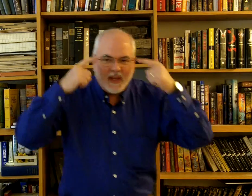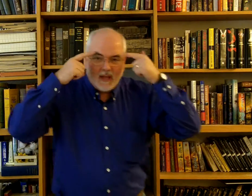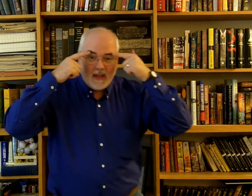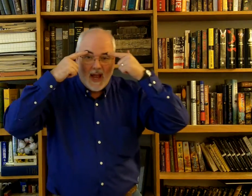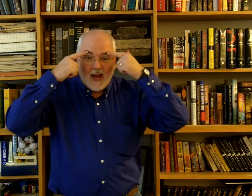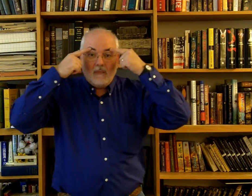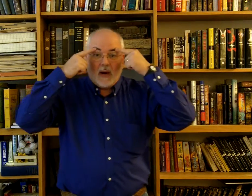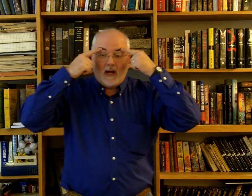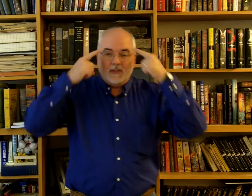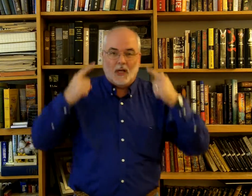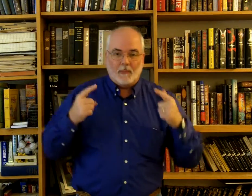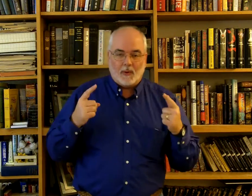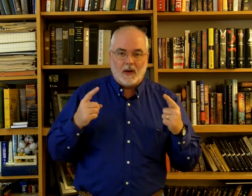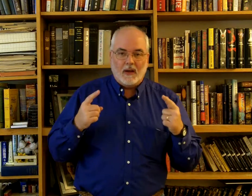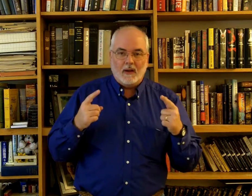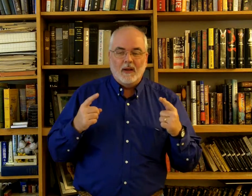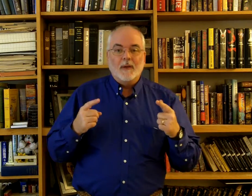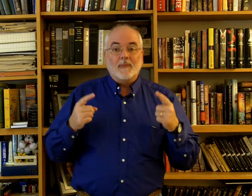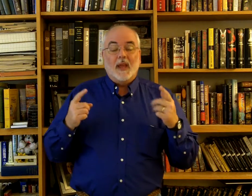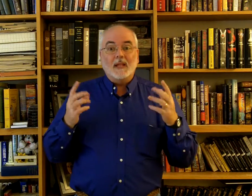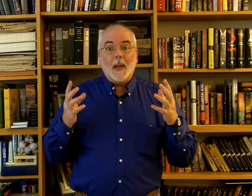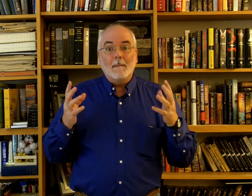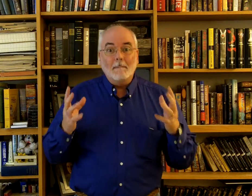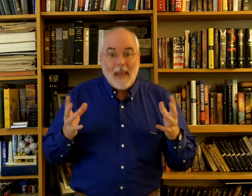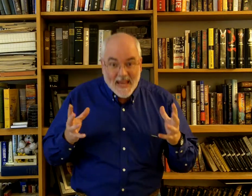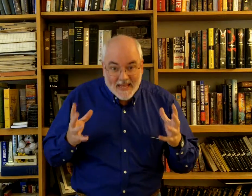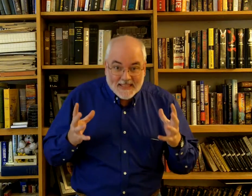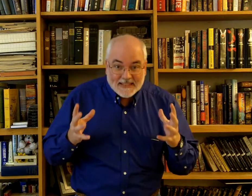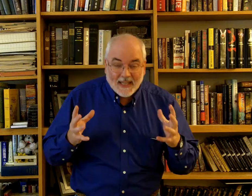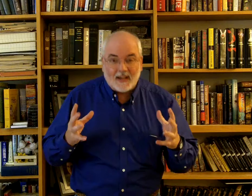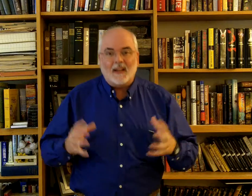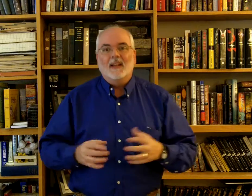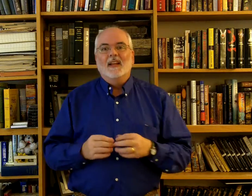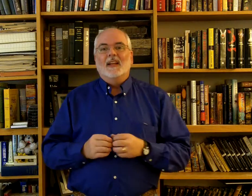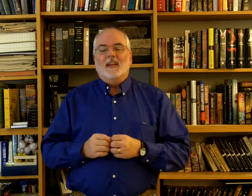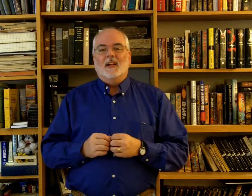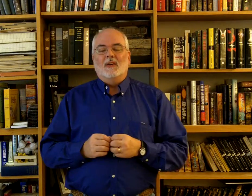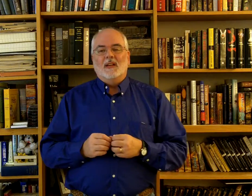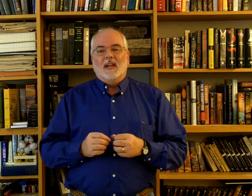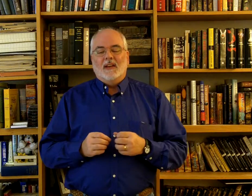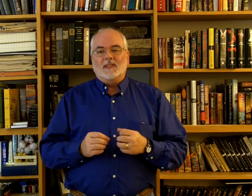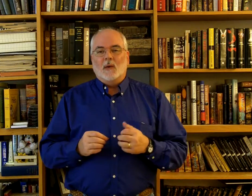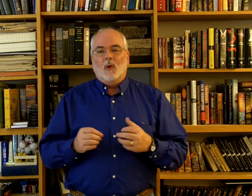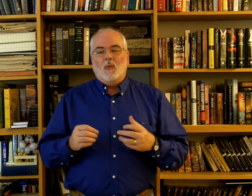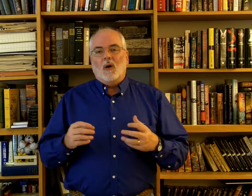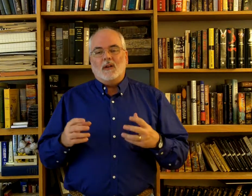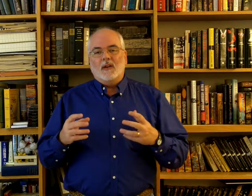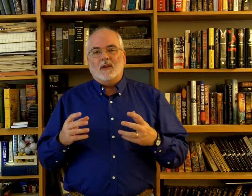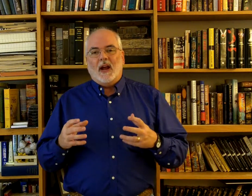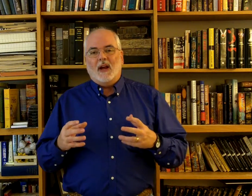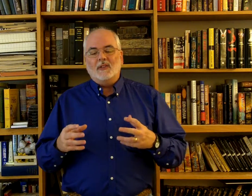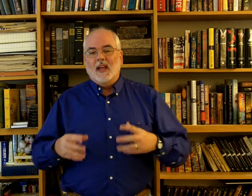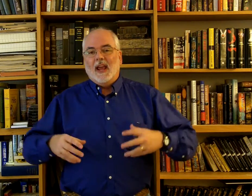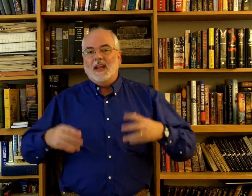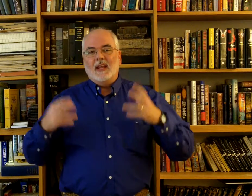the eyebrows up, all right? It's amazing. You know, if someone walked into your house and gave